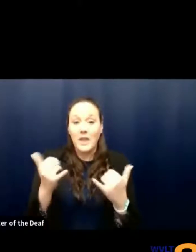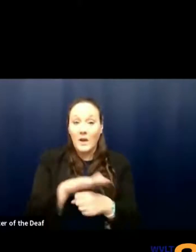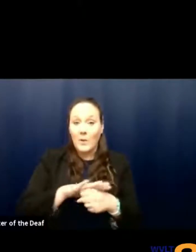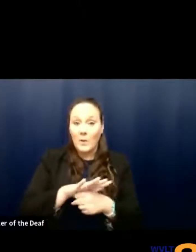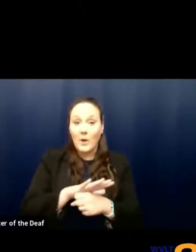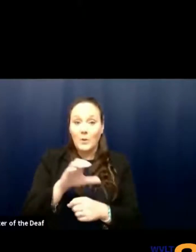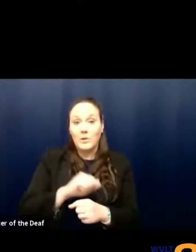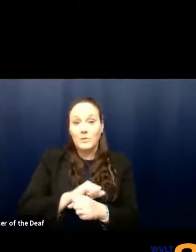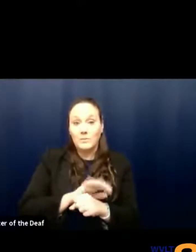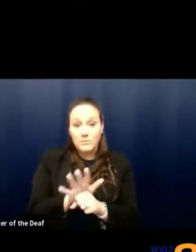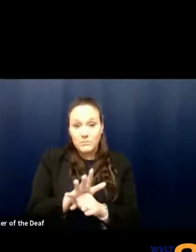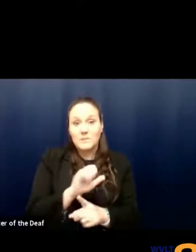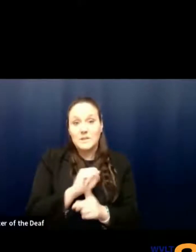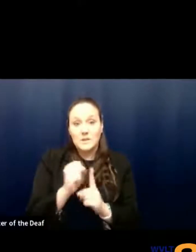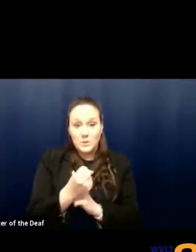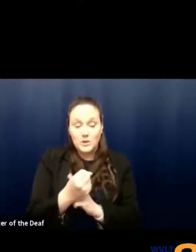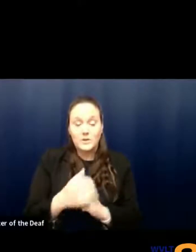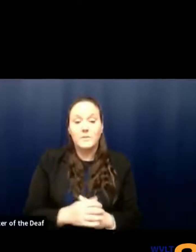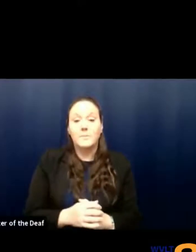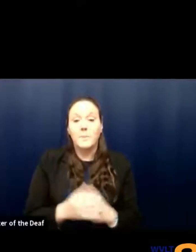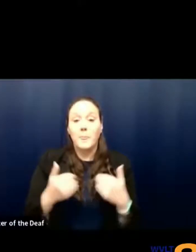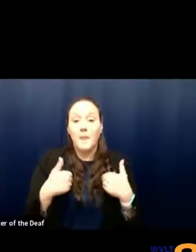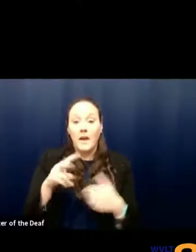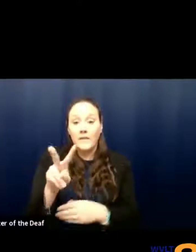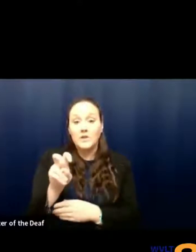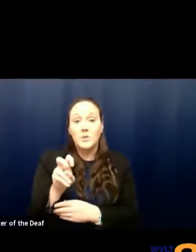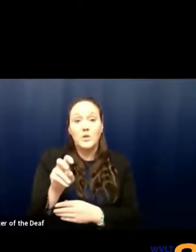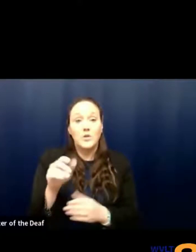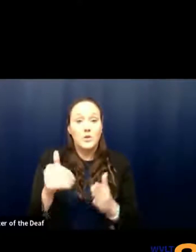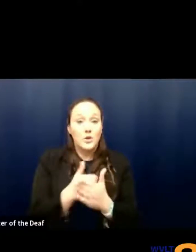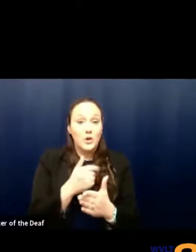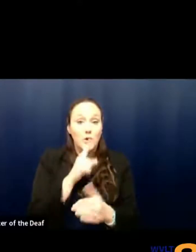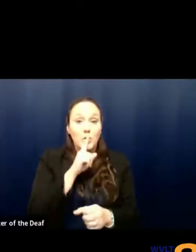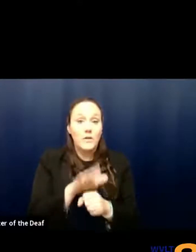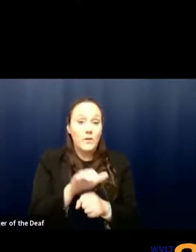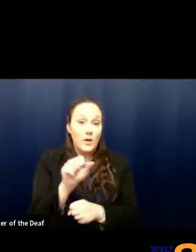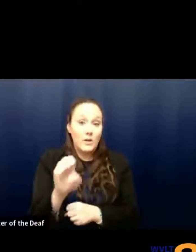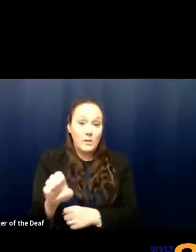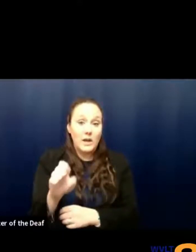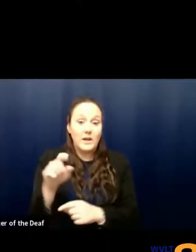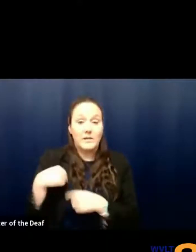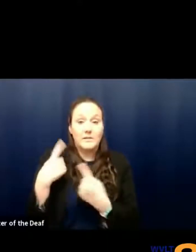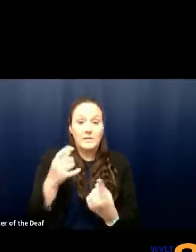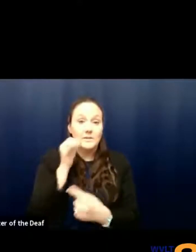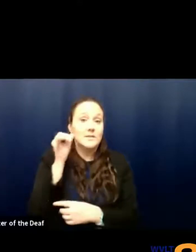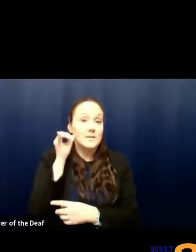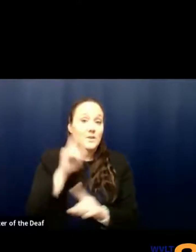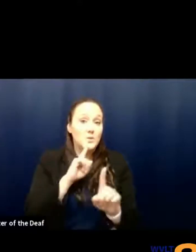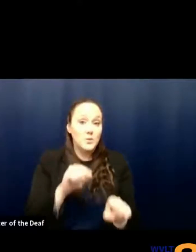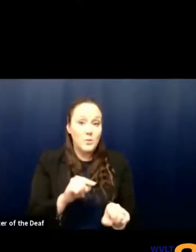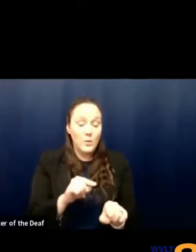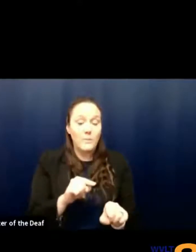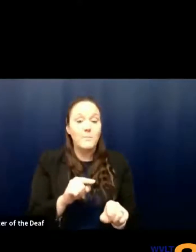COVID-19 situation. We have 200 new confirmed cases since yesterday's report.